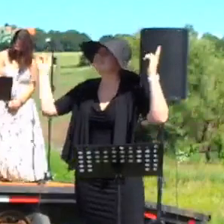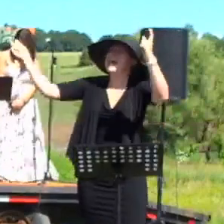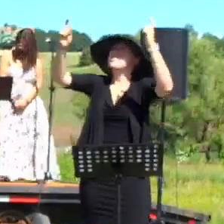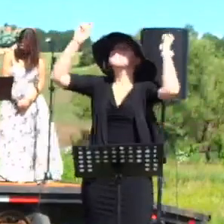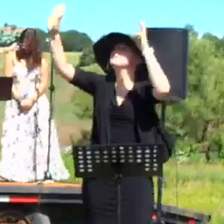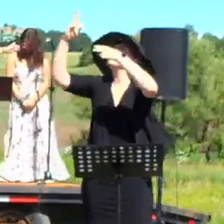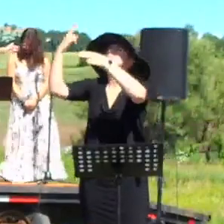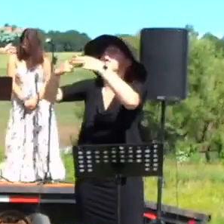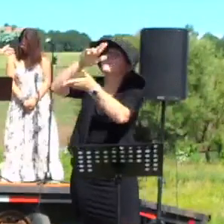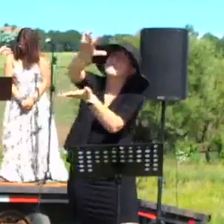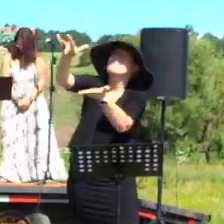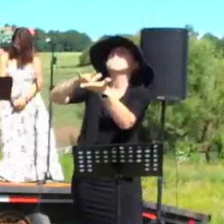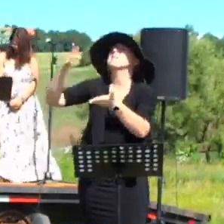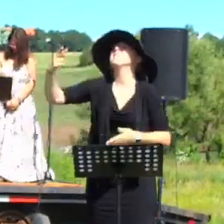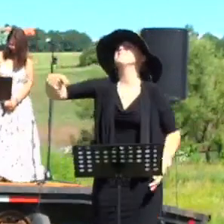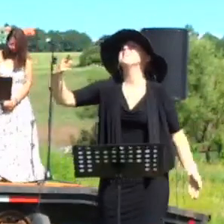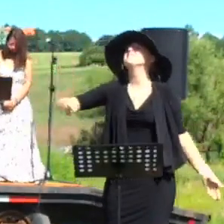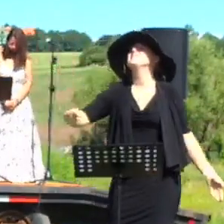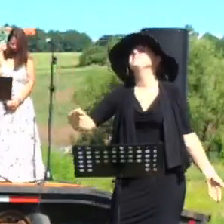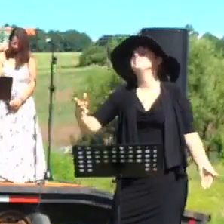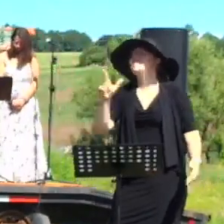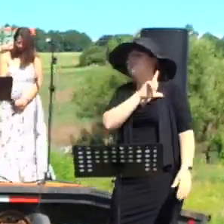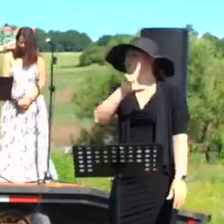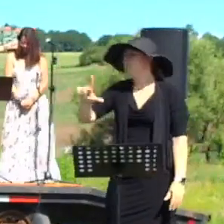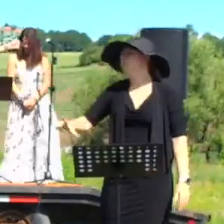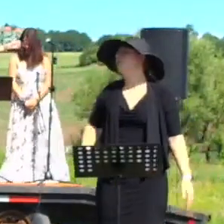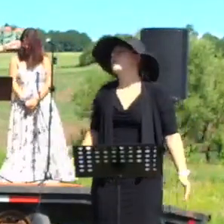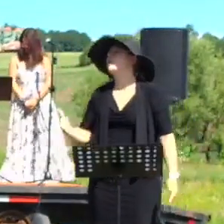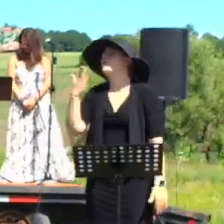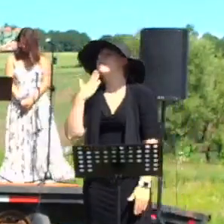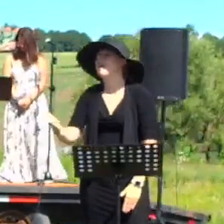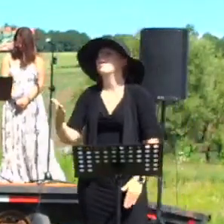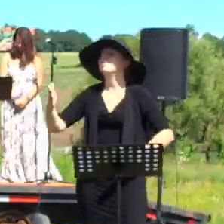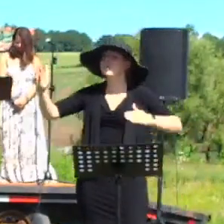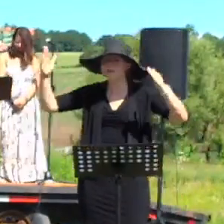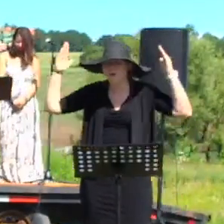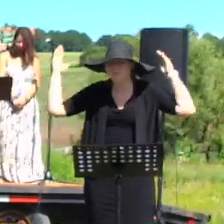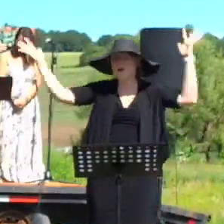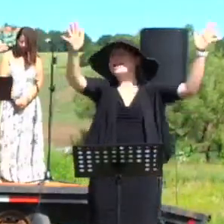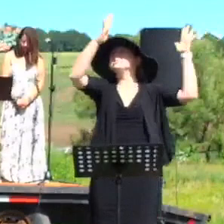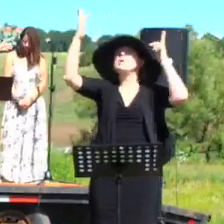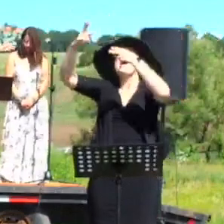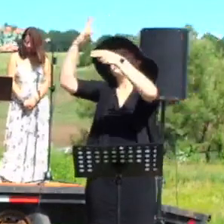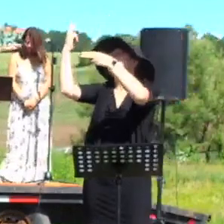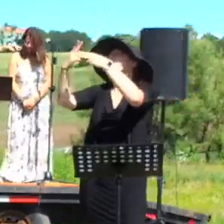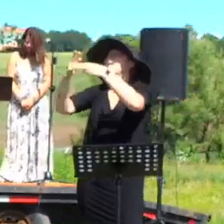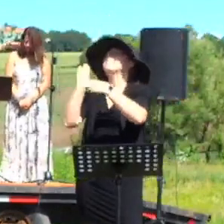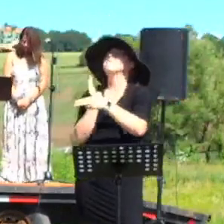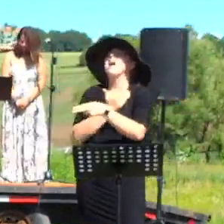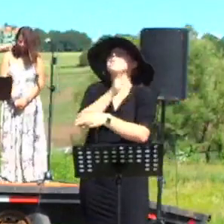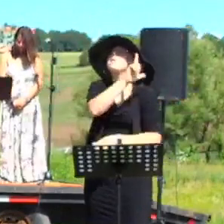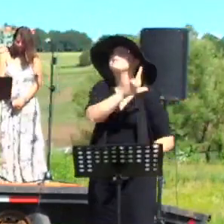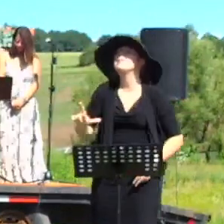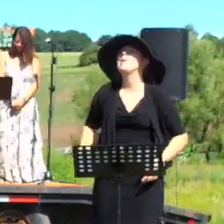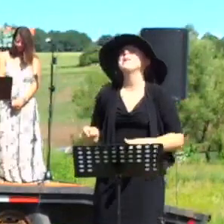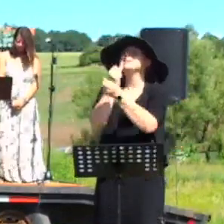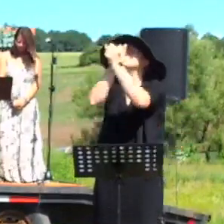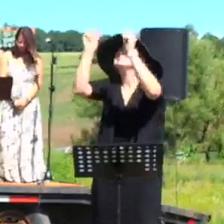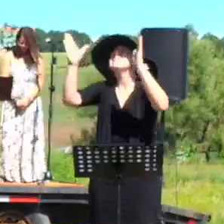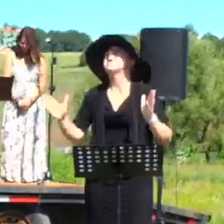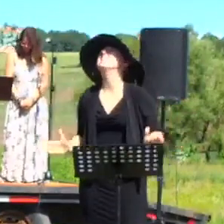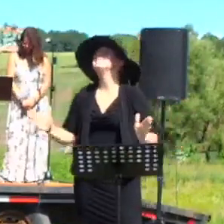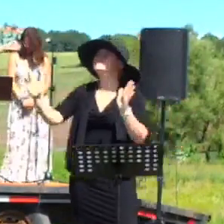the middle of Haverhill. Lord, we thank You. We praise You. In the name of our Lord and Savior, the